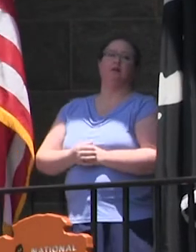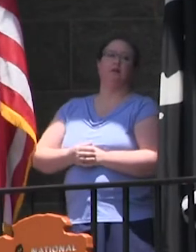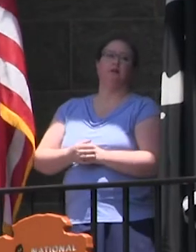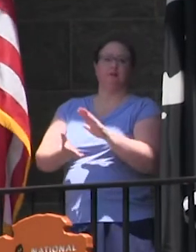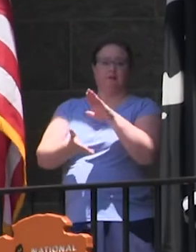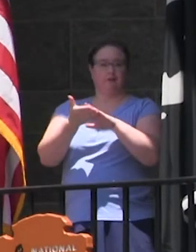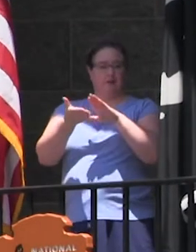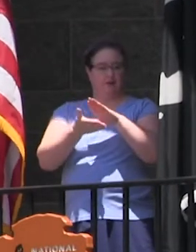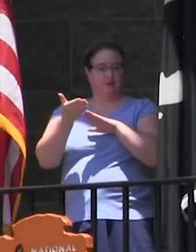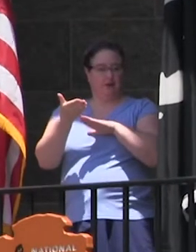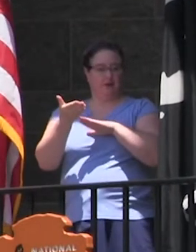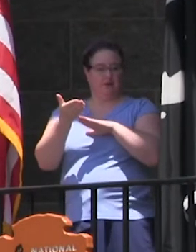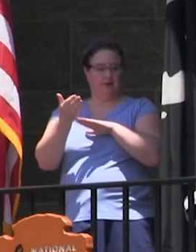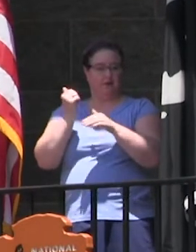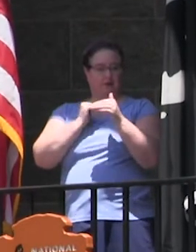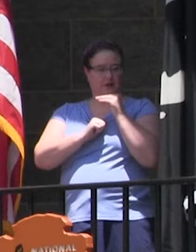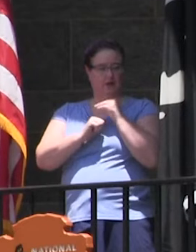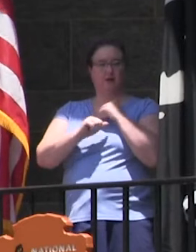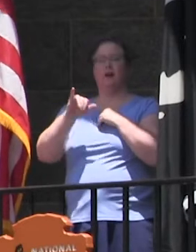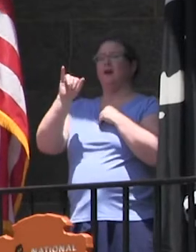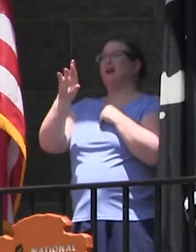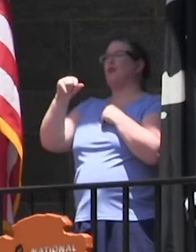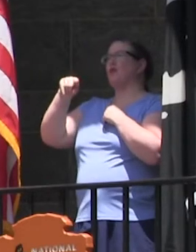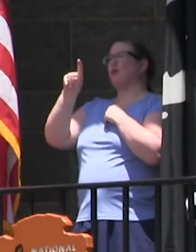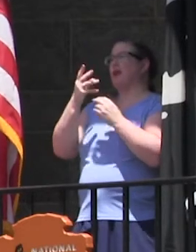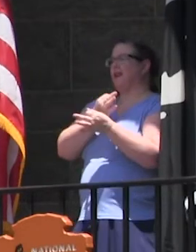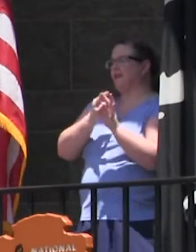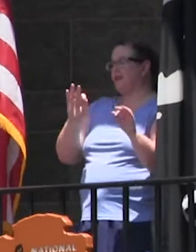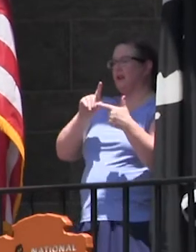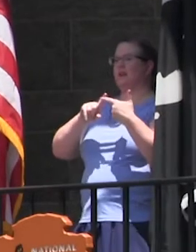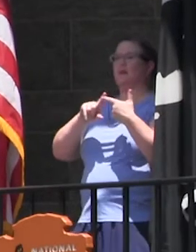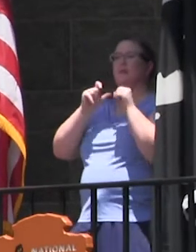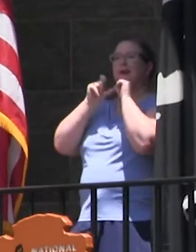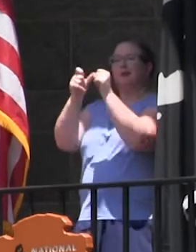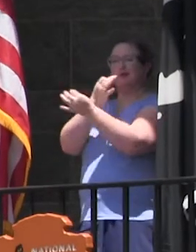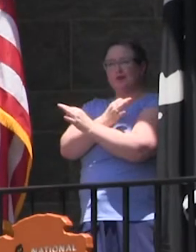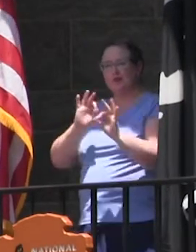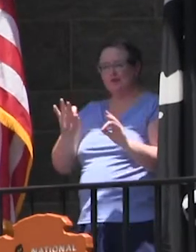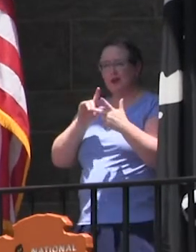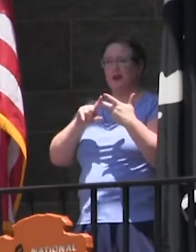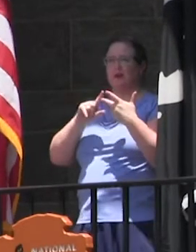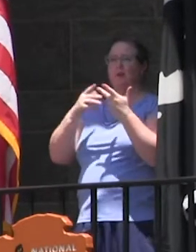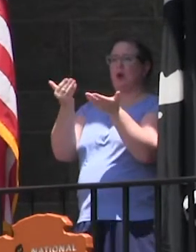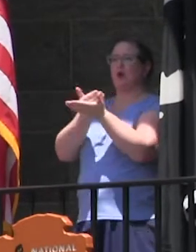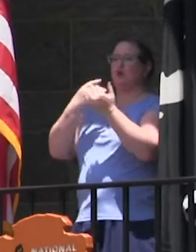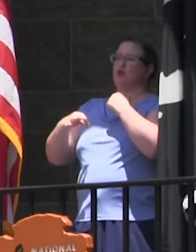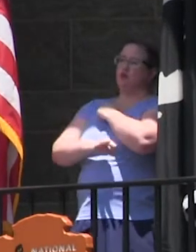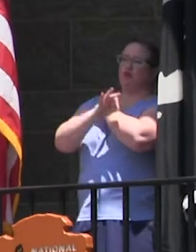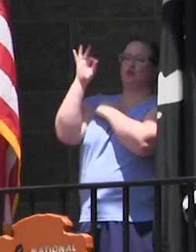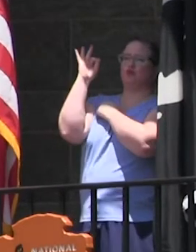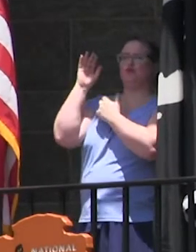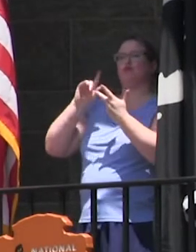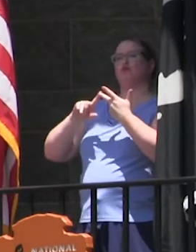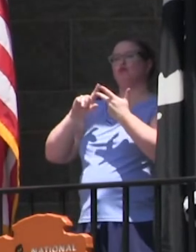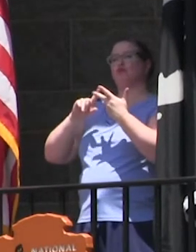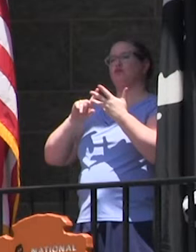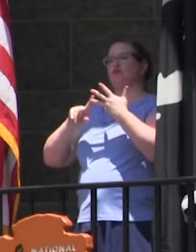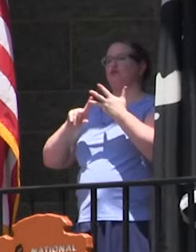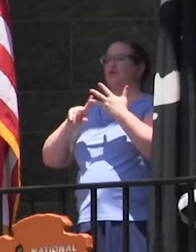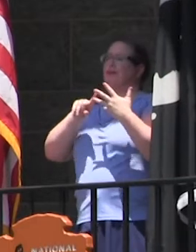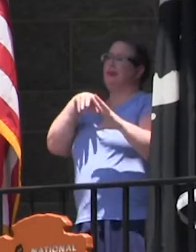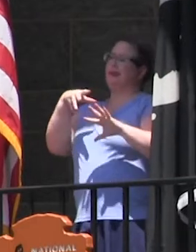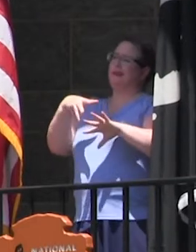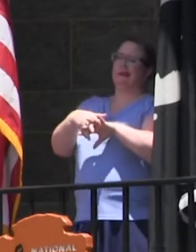Operations Southern Watch, Iraqi Freedom, Enduring Freedom, New Dawn, Inherent